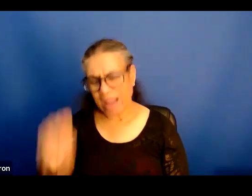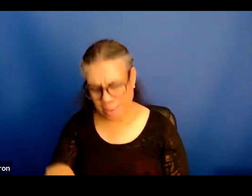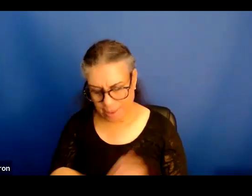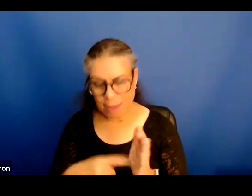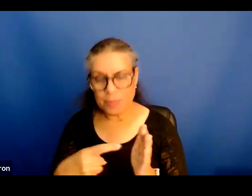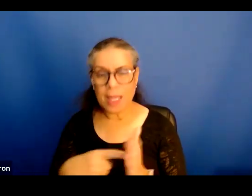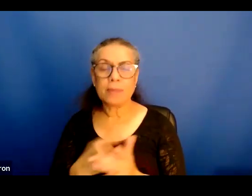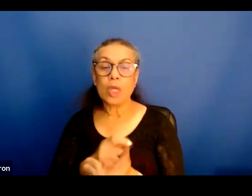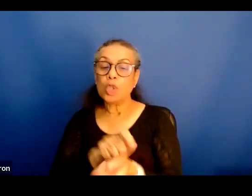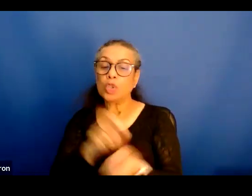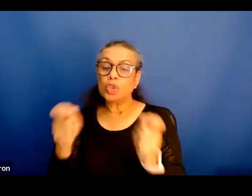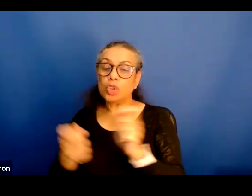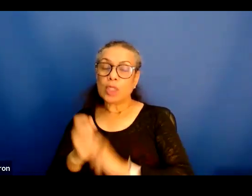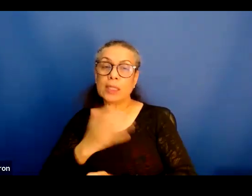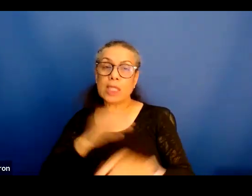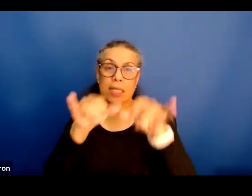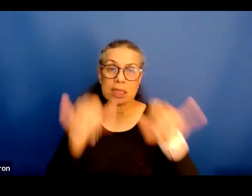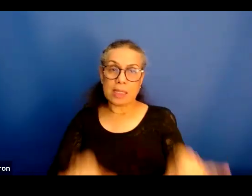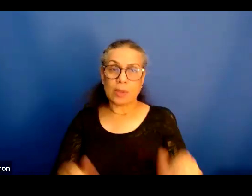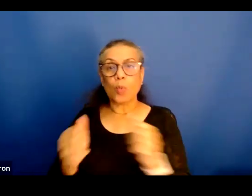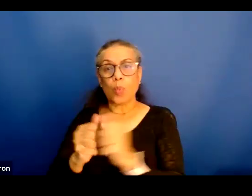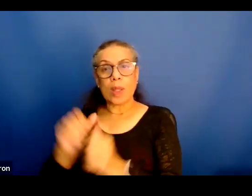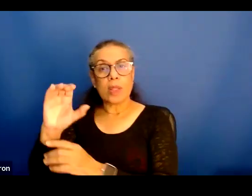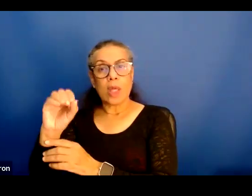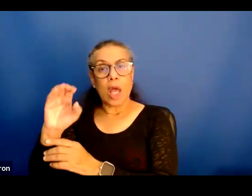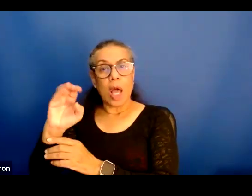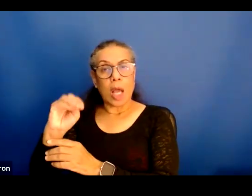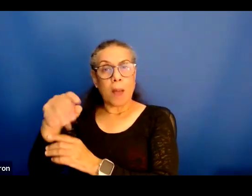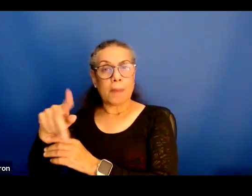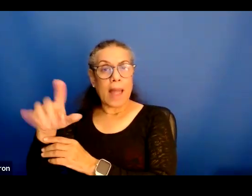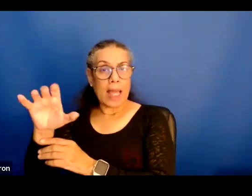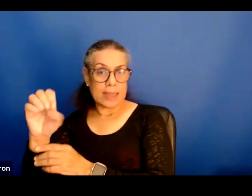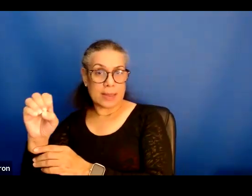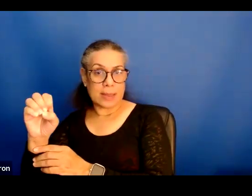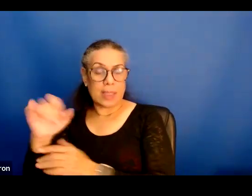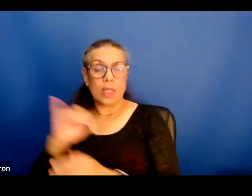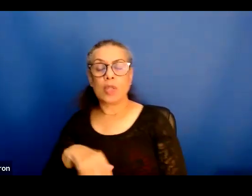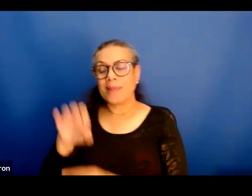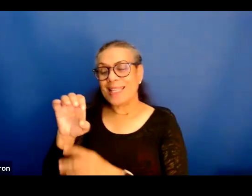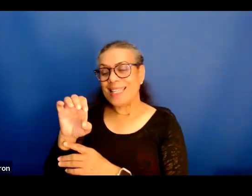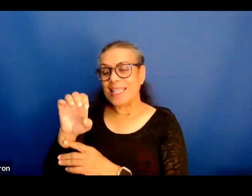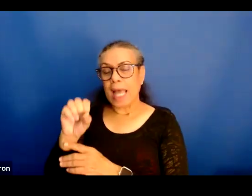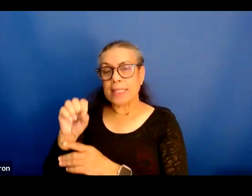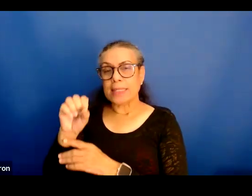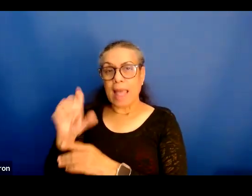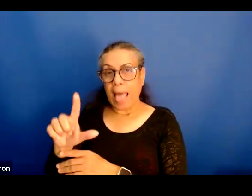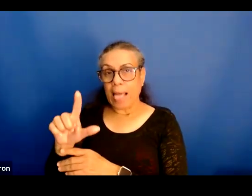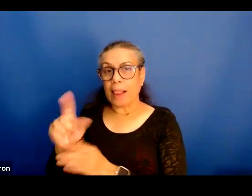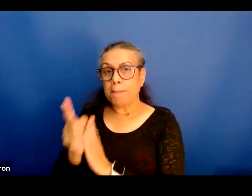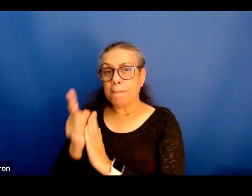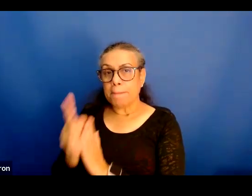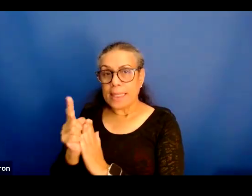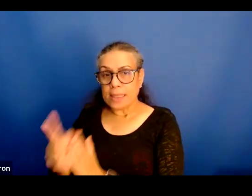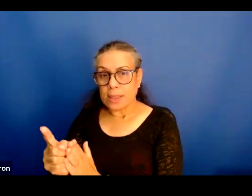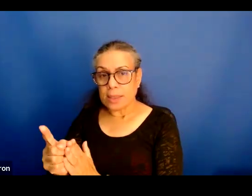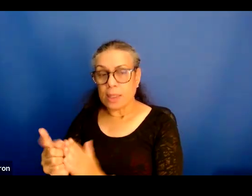are transforming a system built on compliance, particularly around ESL minutes, into one built on true inclusion.